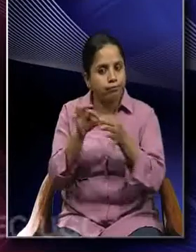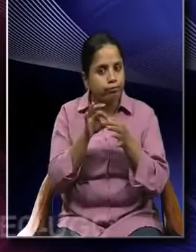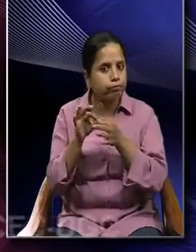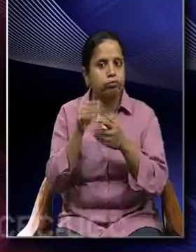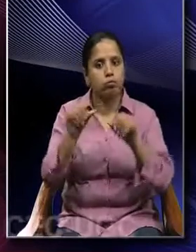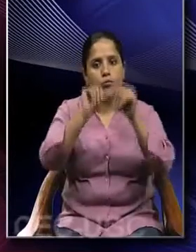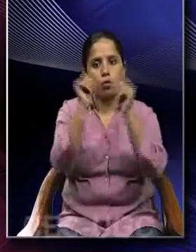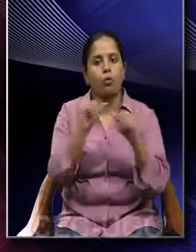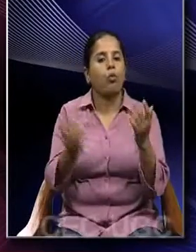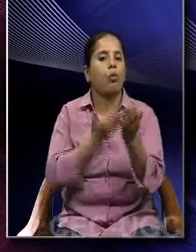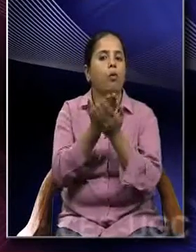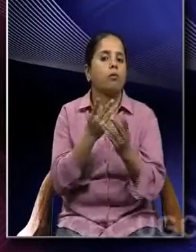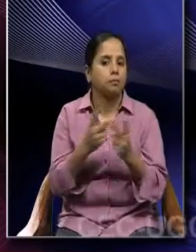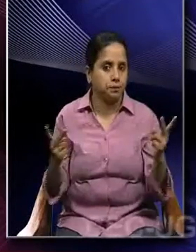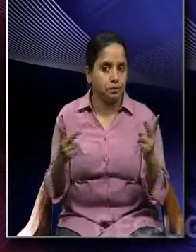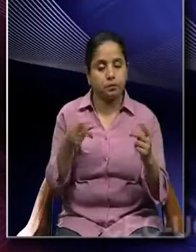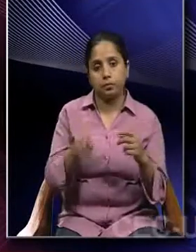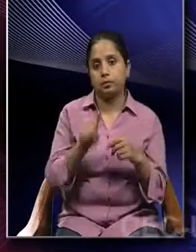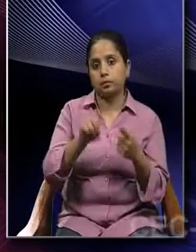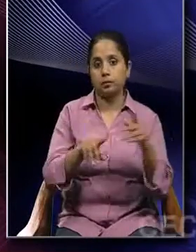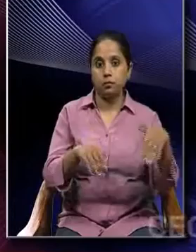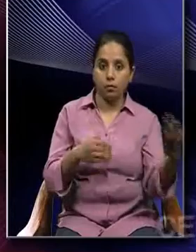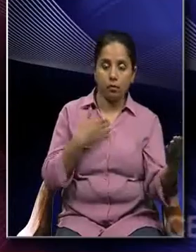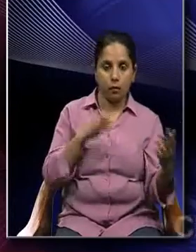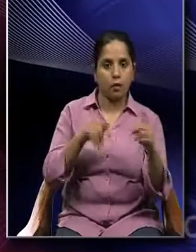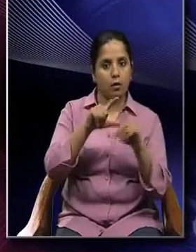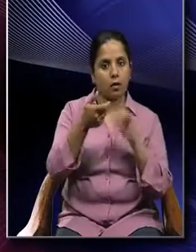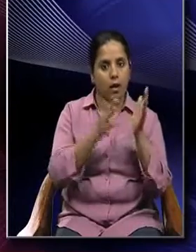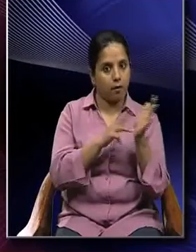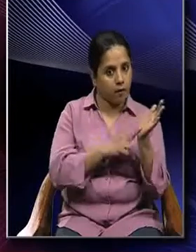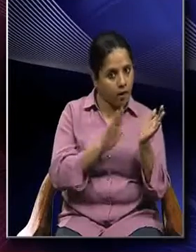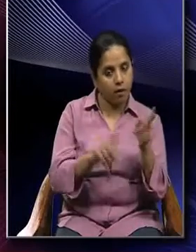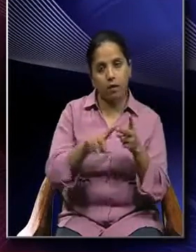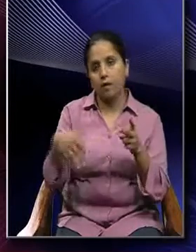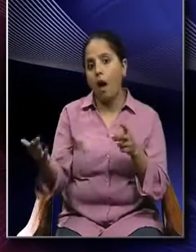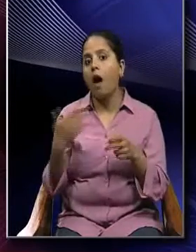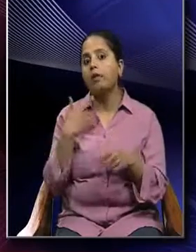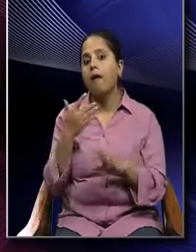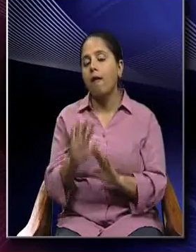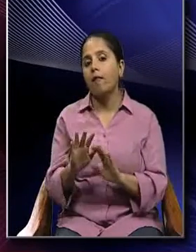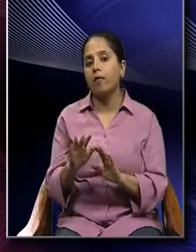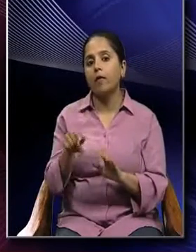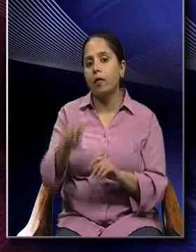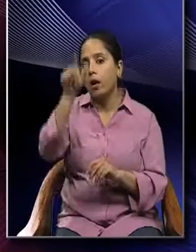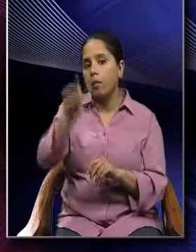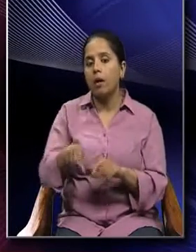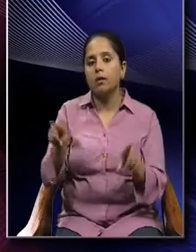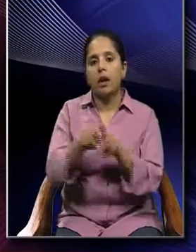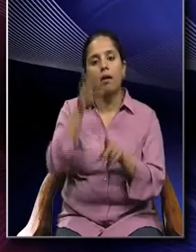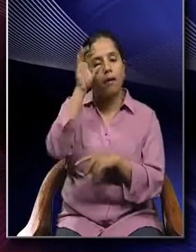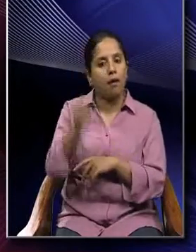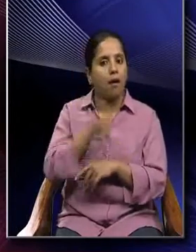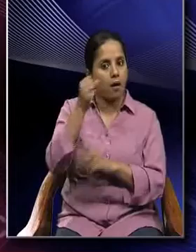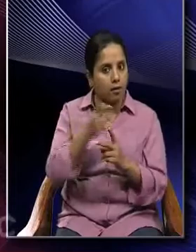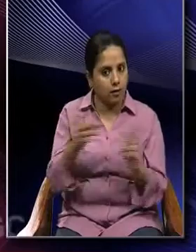to offer. So on one hand we have Darwin and Marx, and on the other we have a person like Mahatma Gandhi,